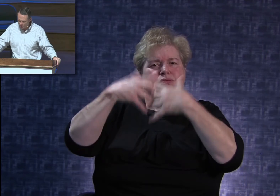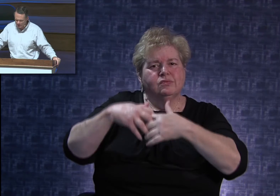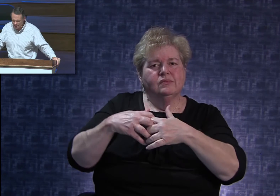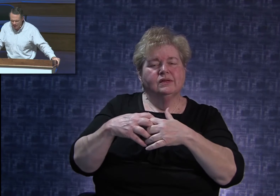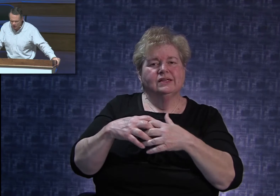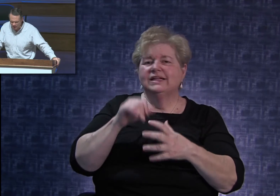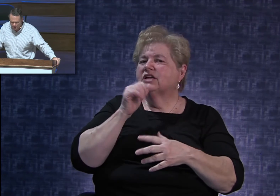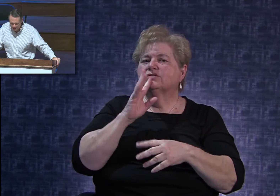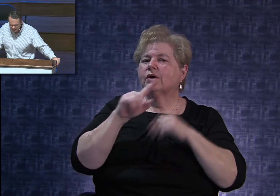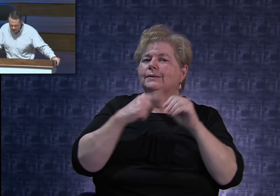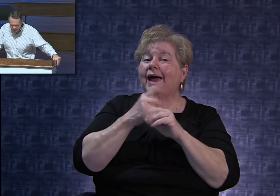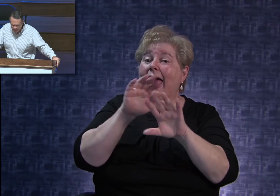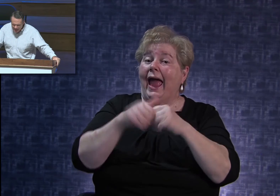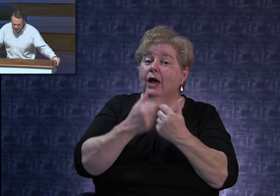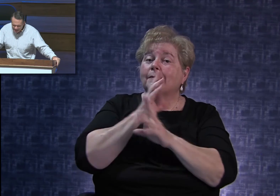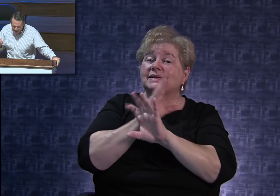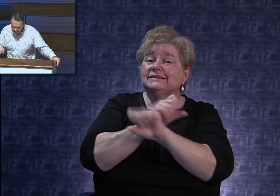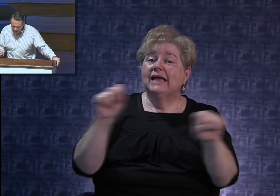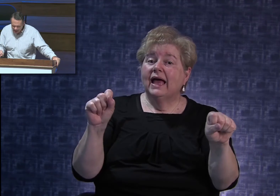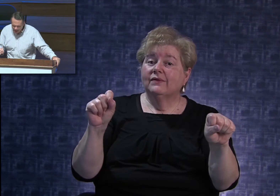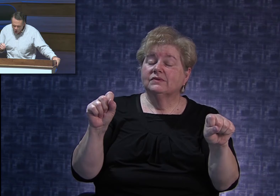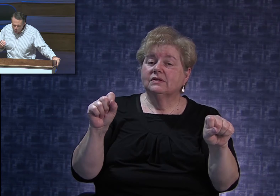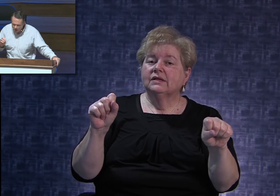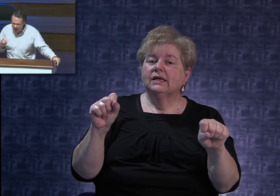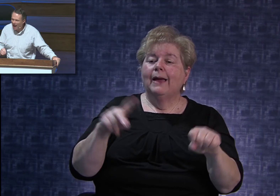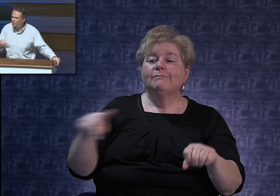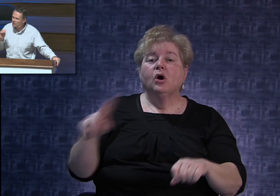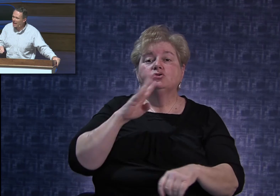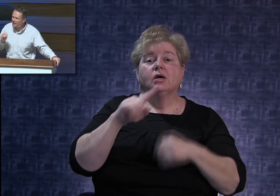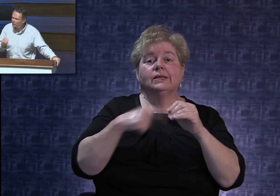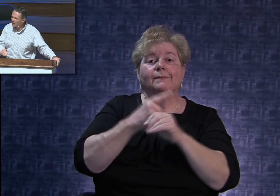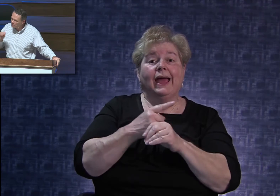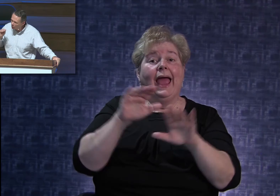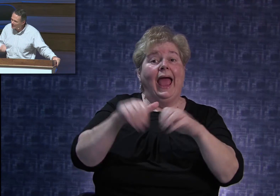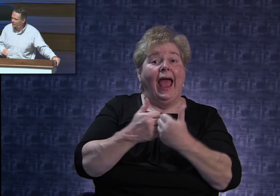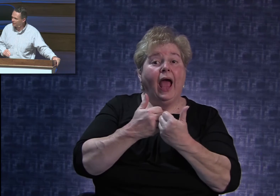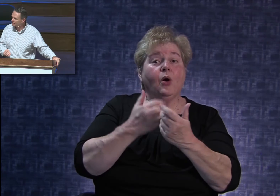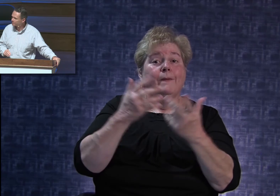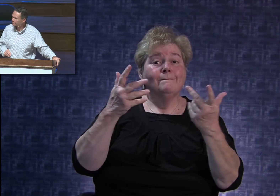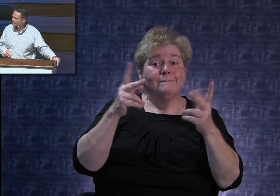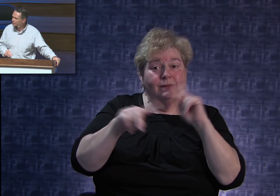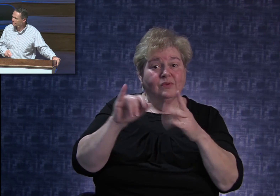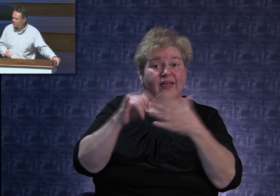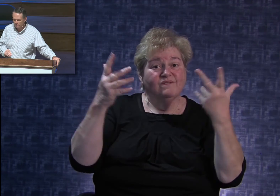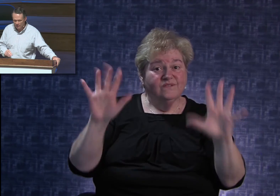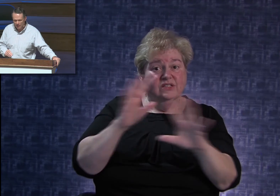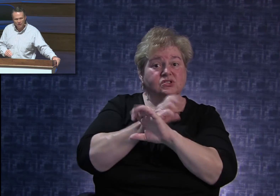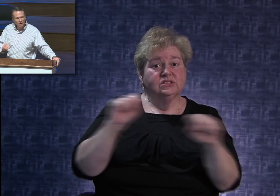how people get saved or how they stay saved. He's dealing with how saved people live.